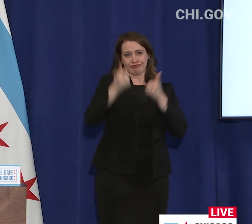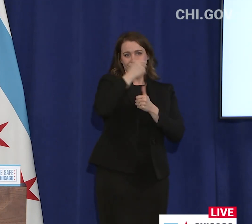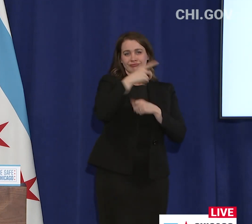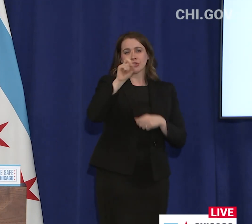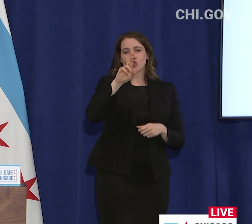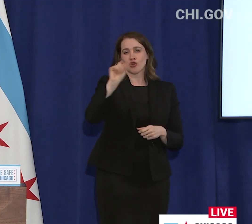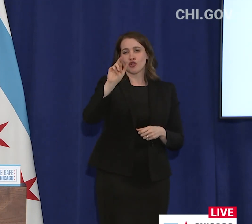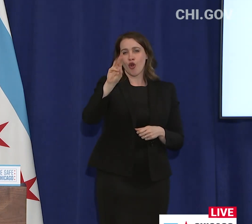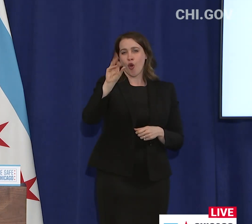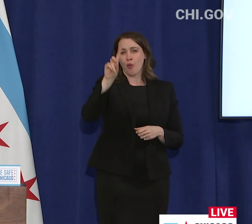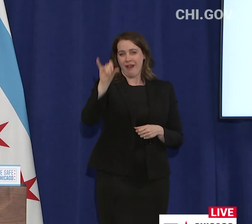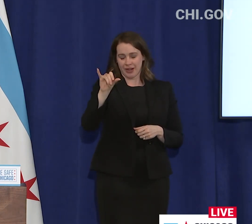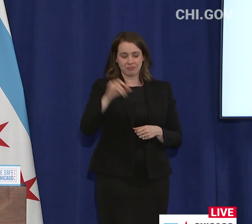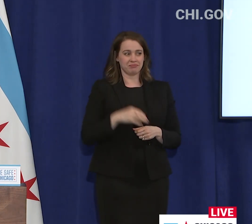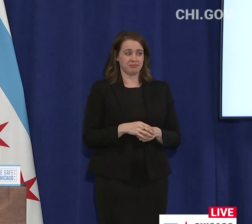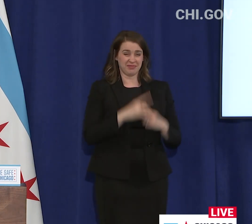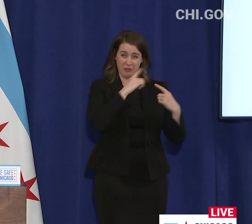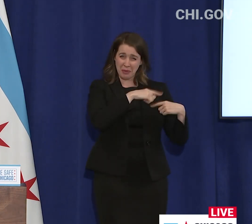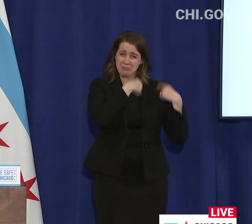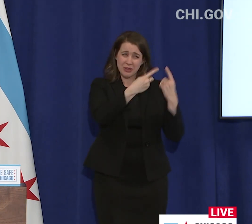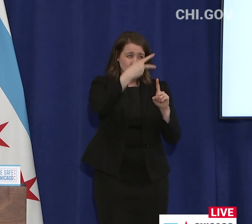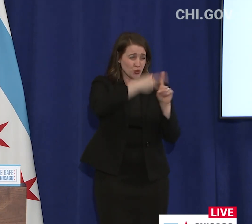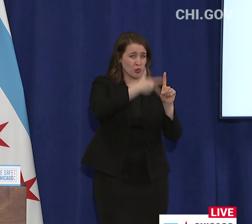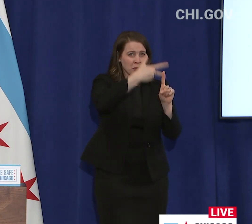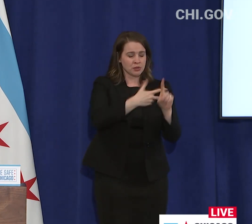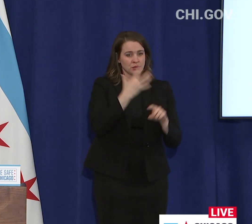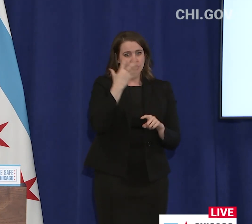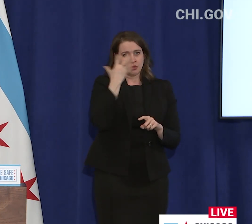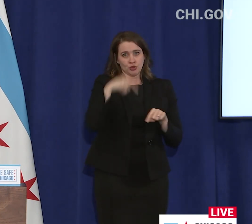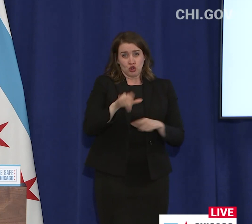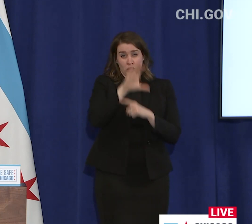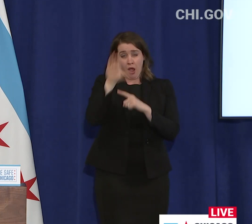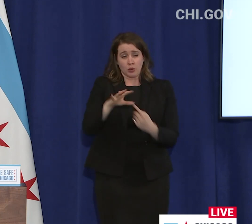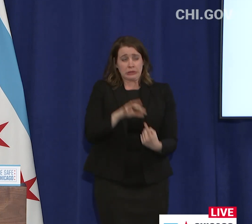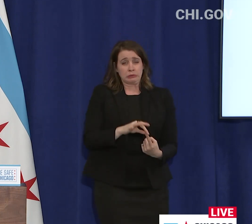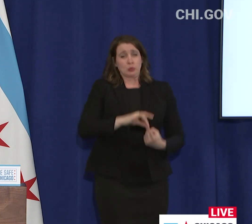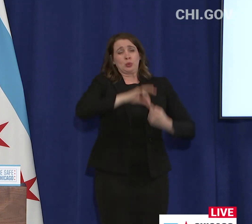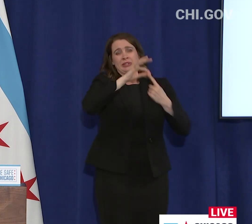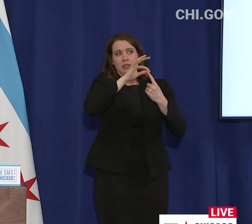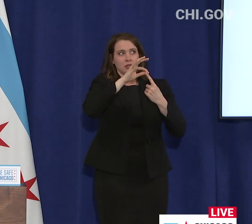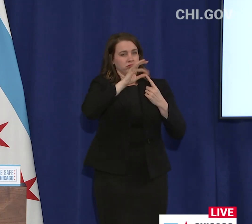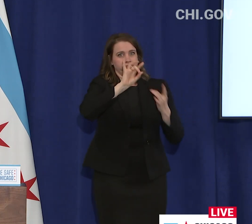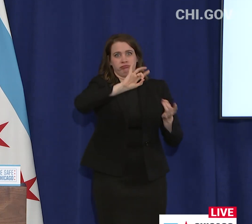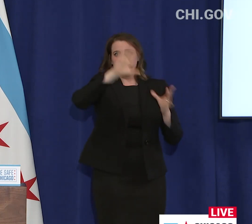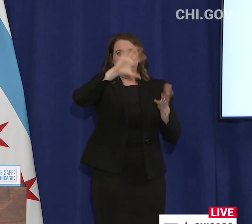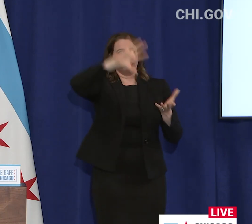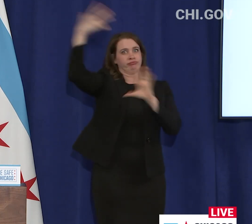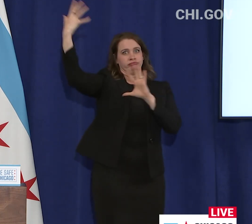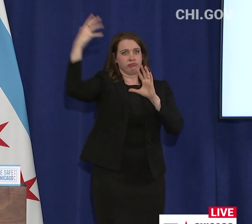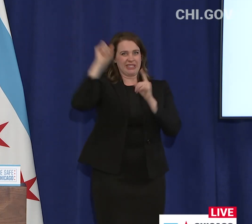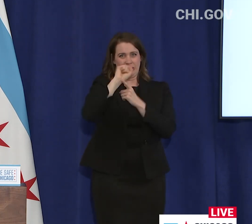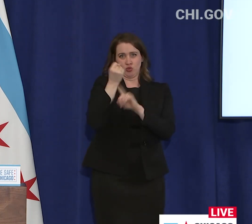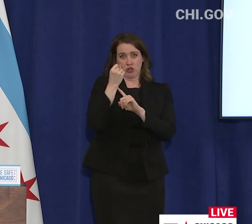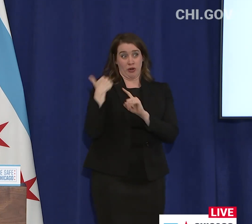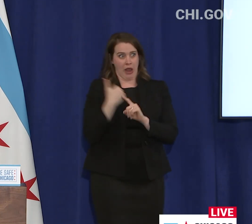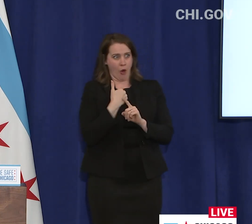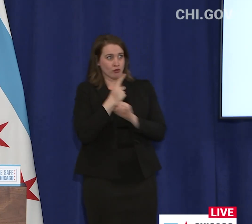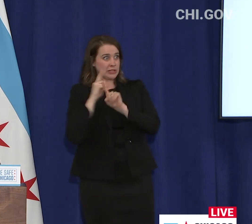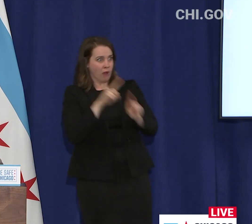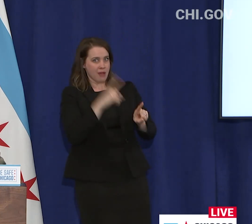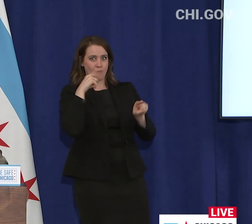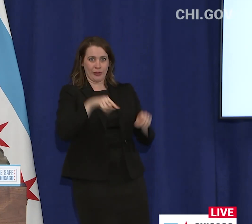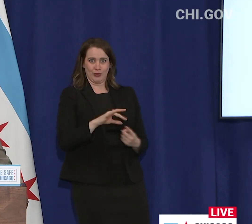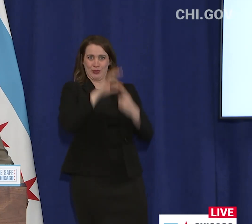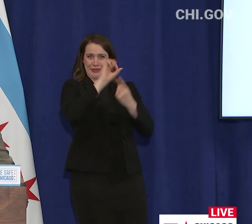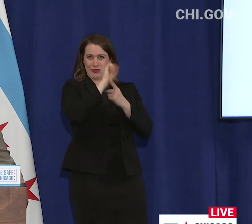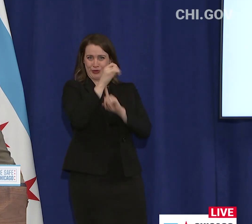months, our city has undergone an unprecedented effort in response to an unprecedented crisis, turning